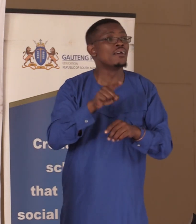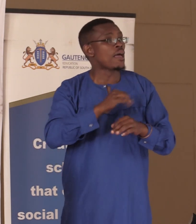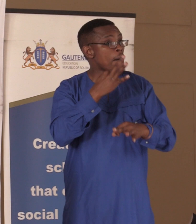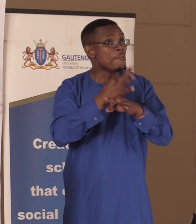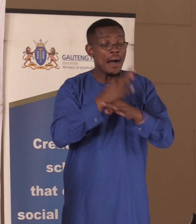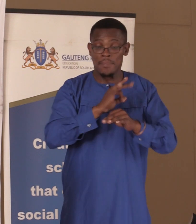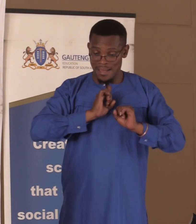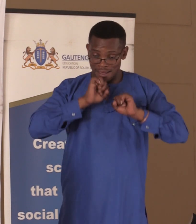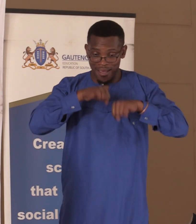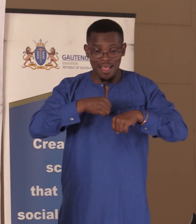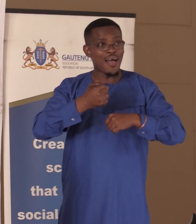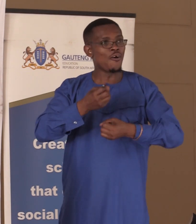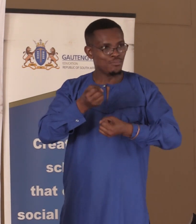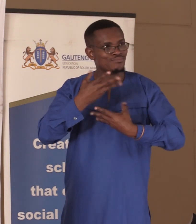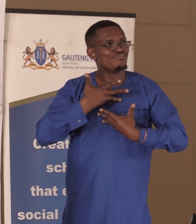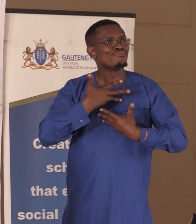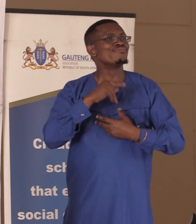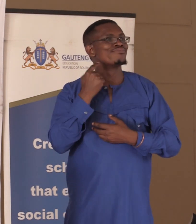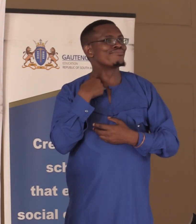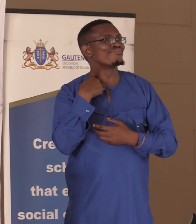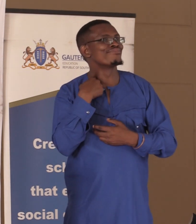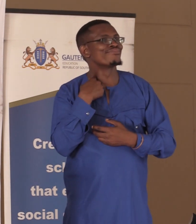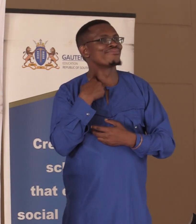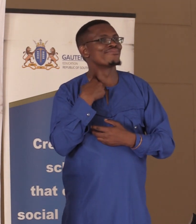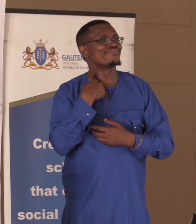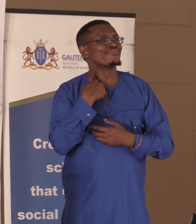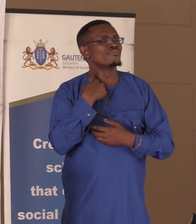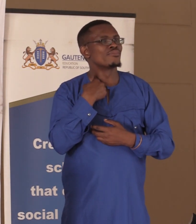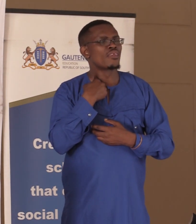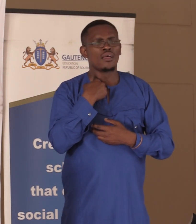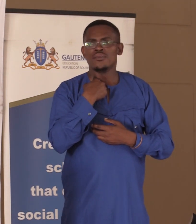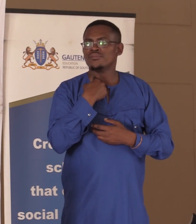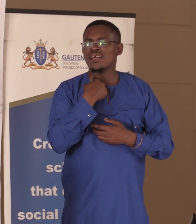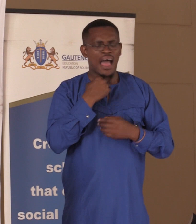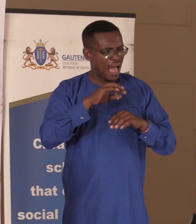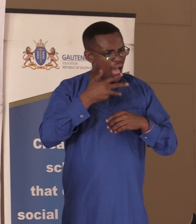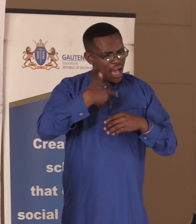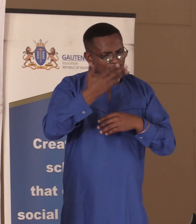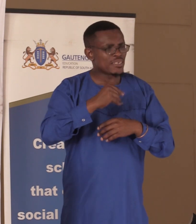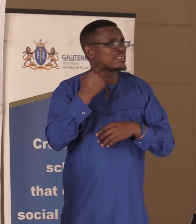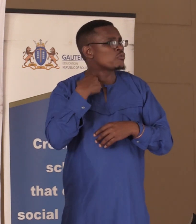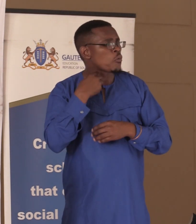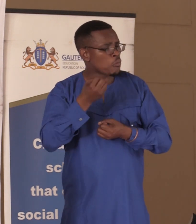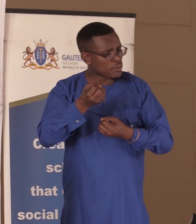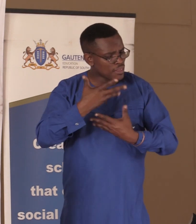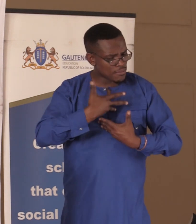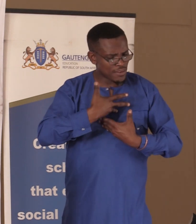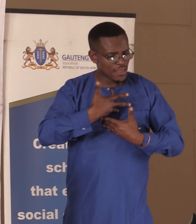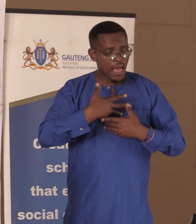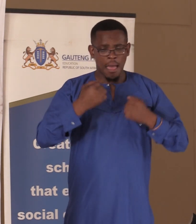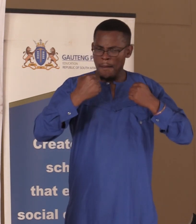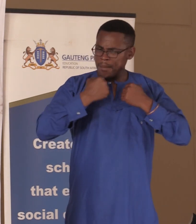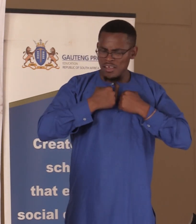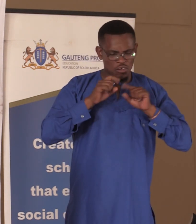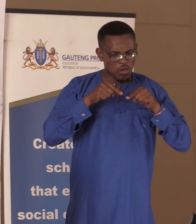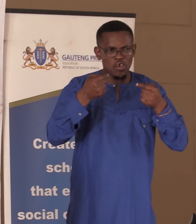to have that puppy. And then it was given to me. After it was given to me, unfortunately, my parents could